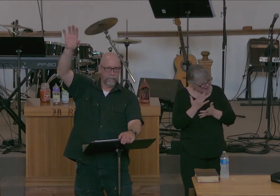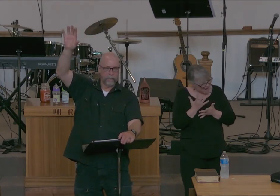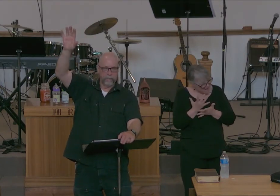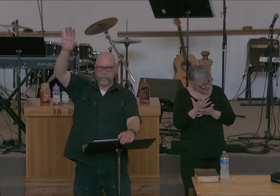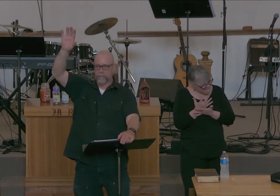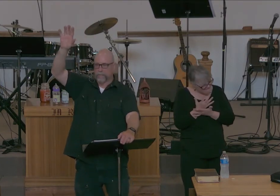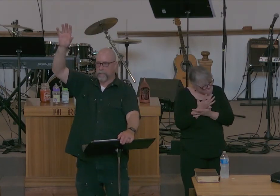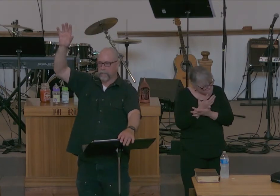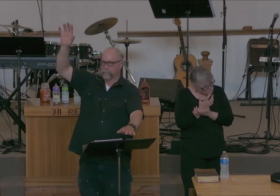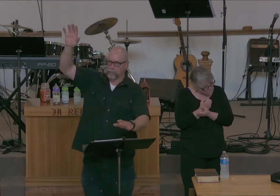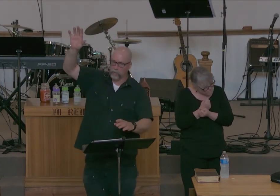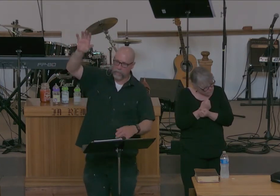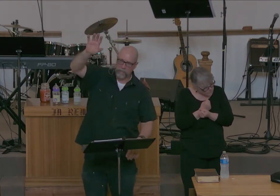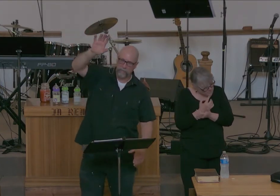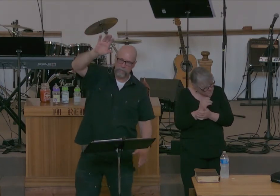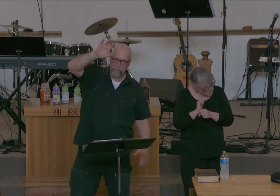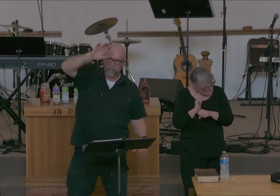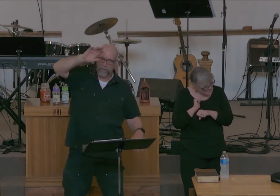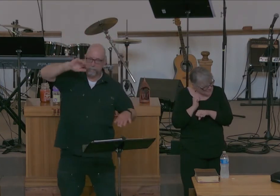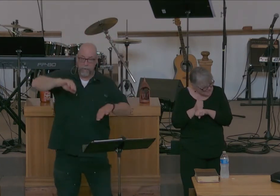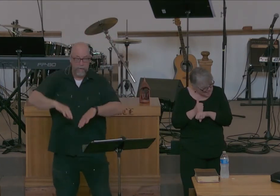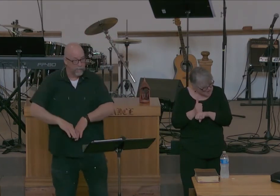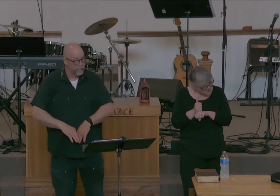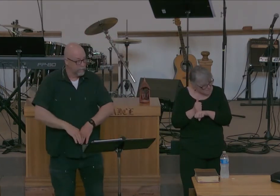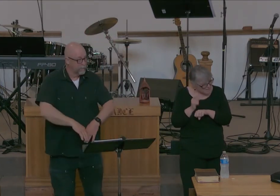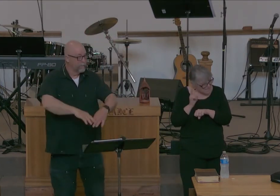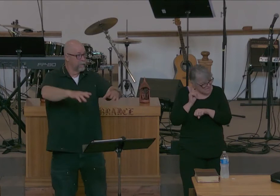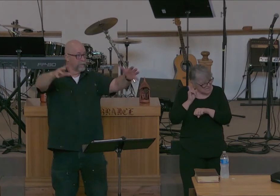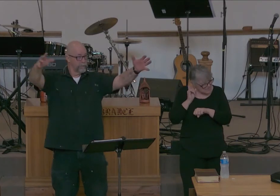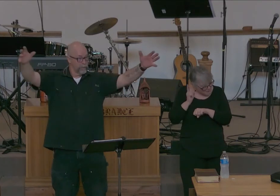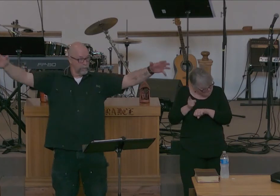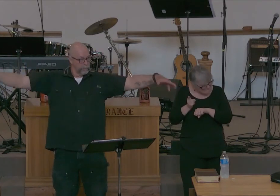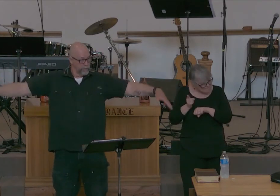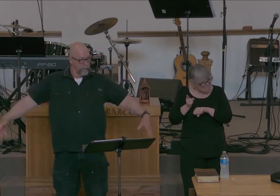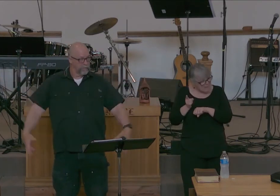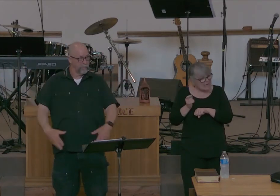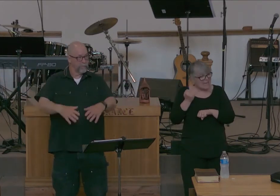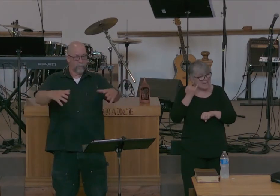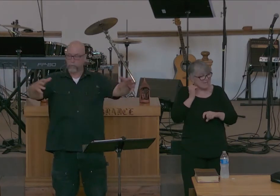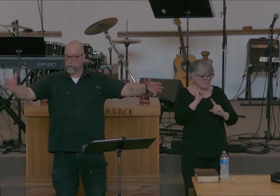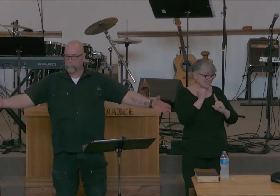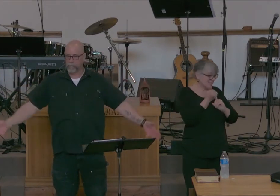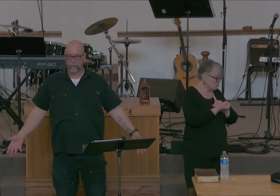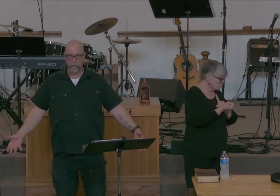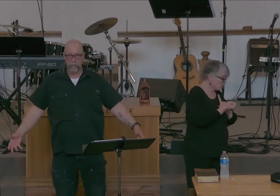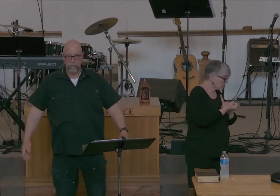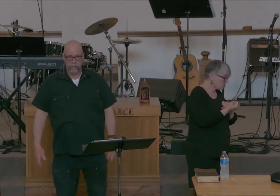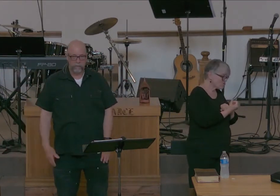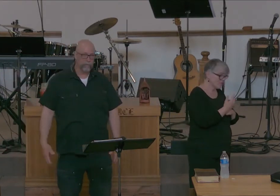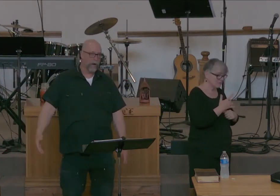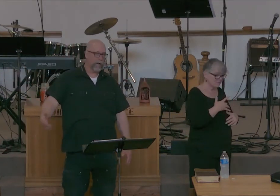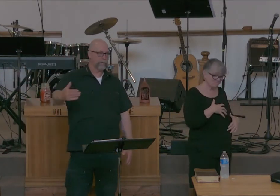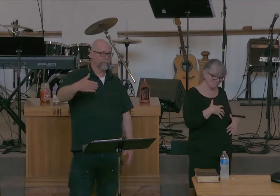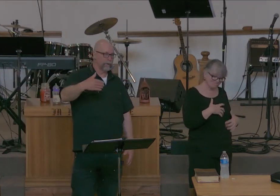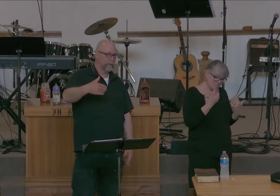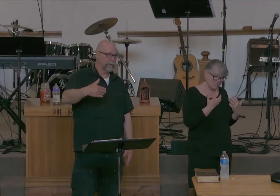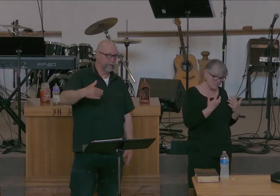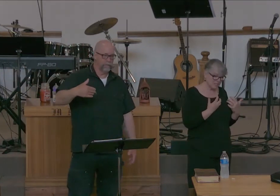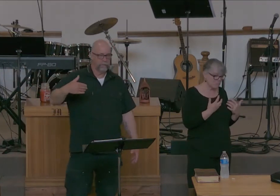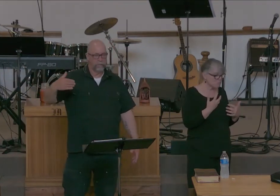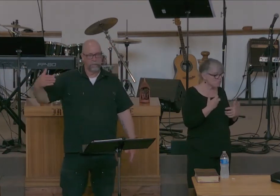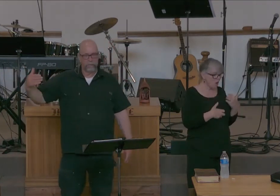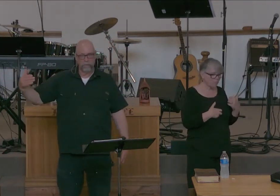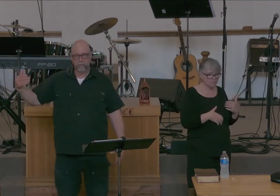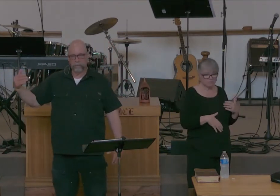everything is in Him. So even when I get mad at the circumstances around me, the trials around